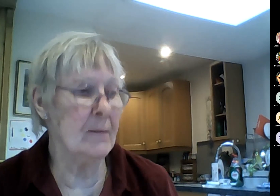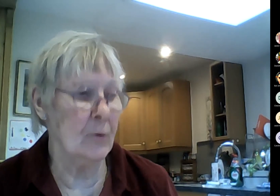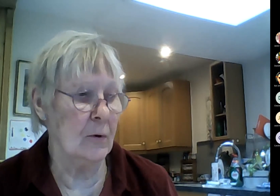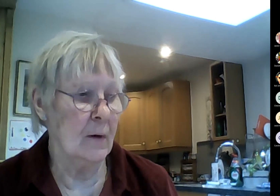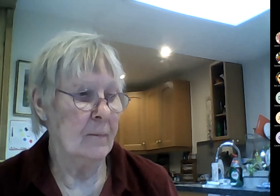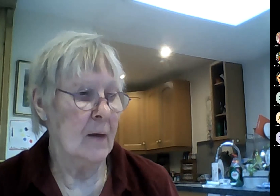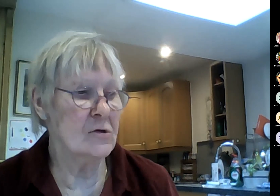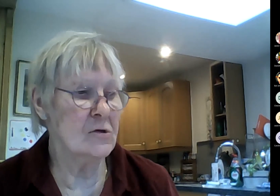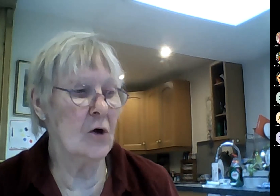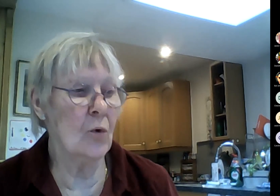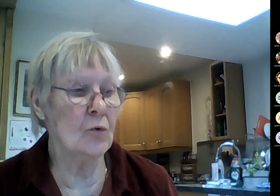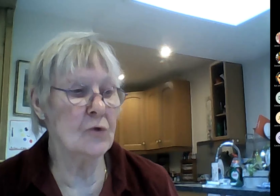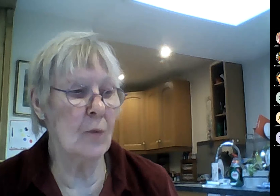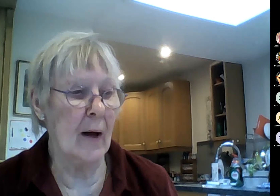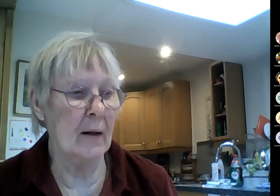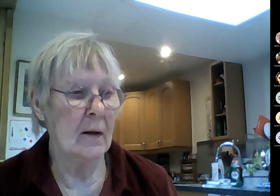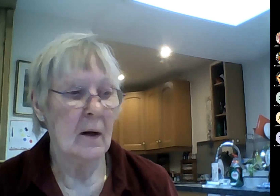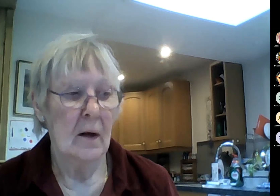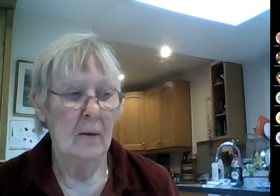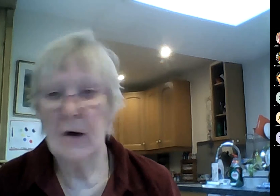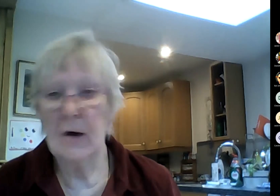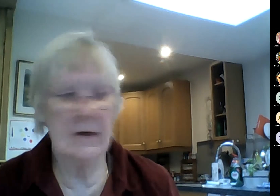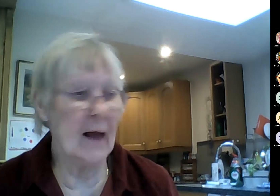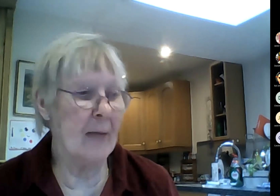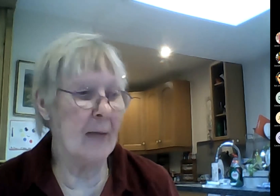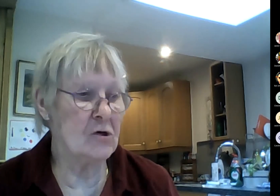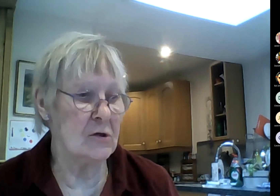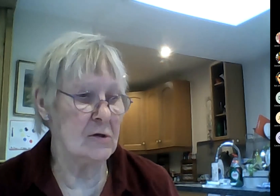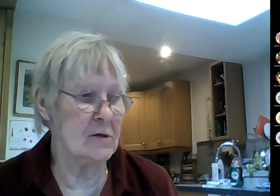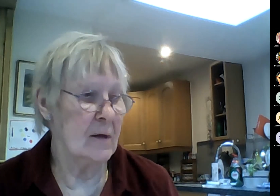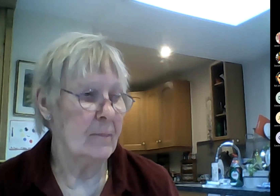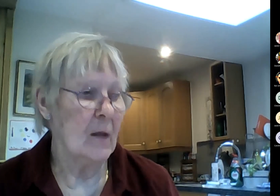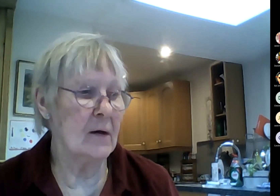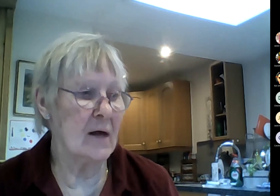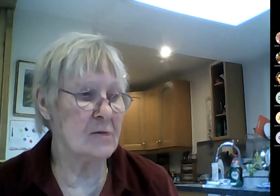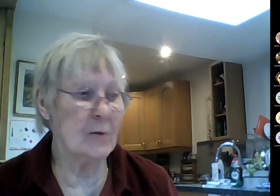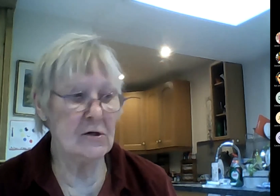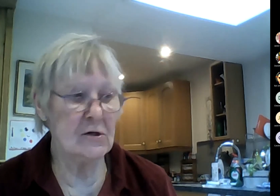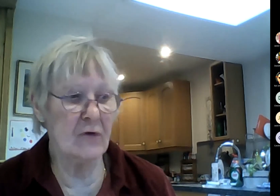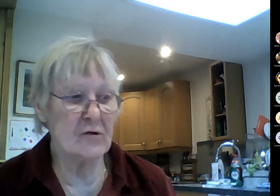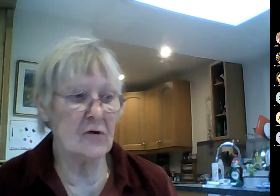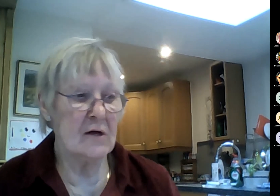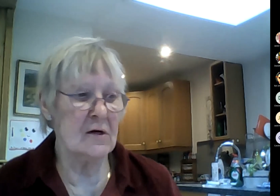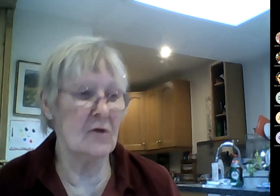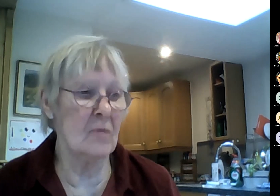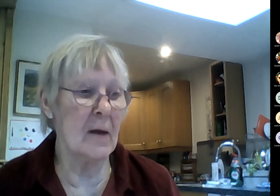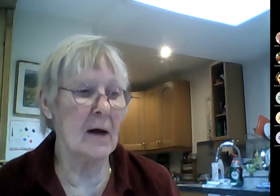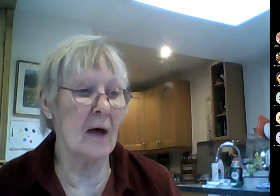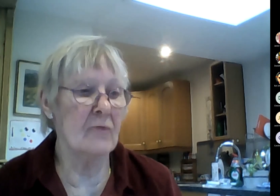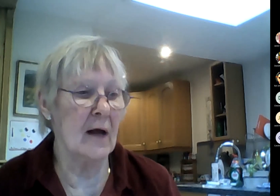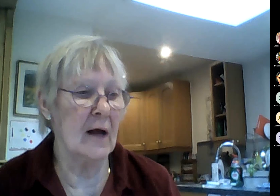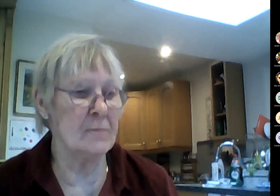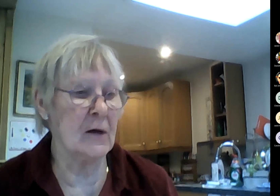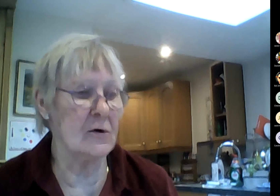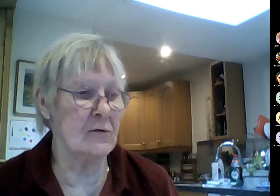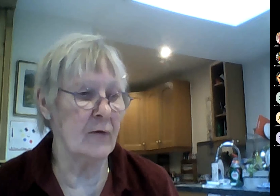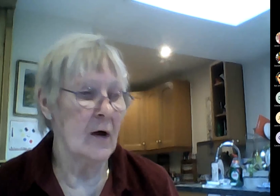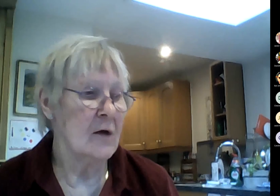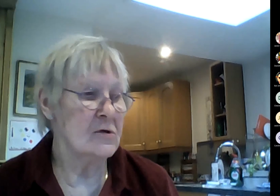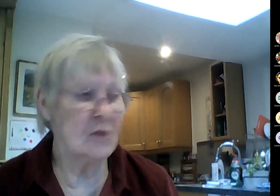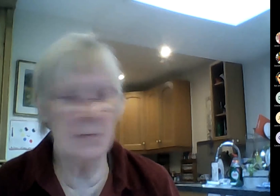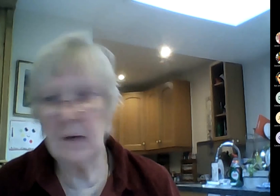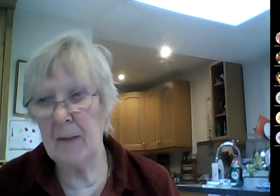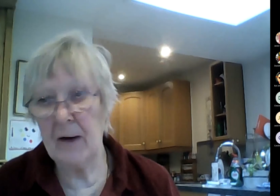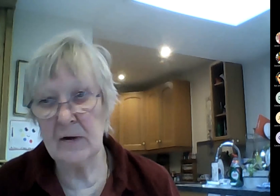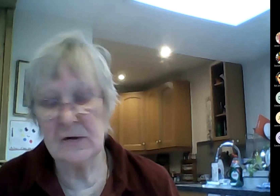many people, as you know all too well, personal ambitions and aspirations are frustrated and remain unrealized because